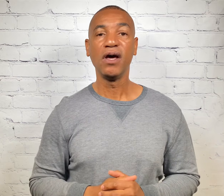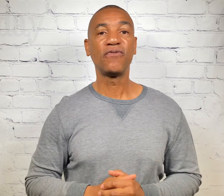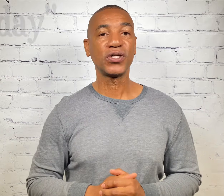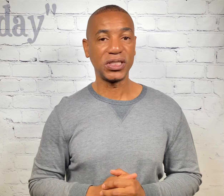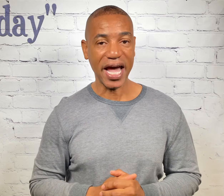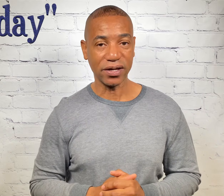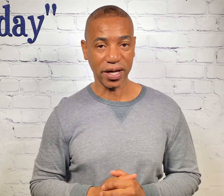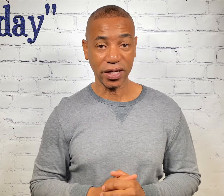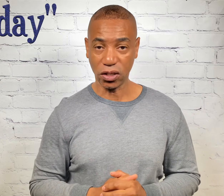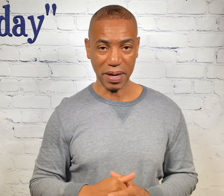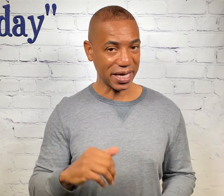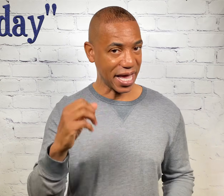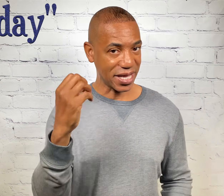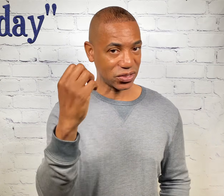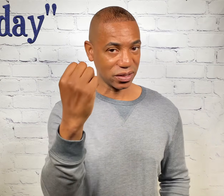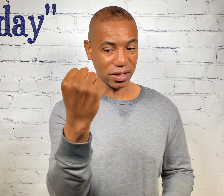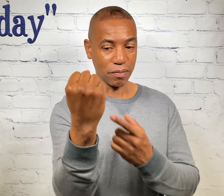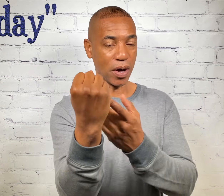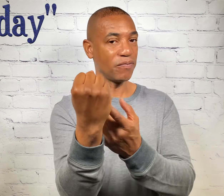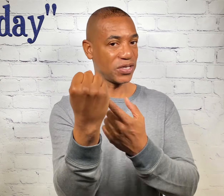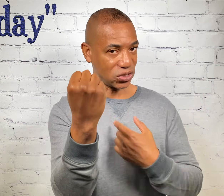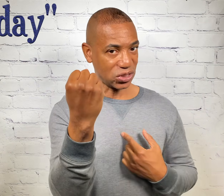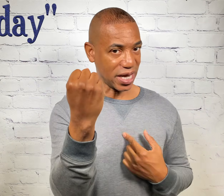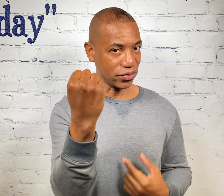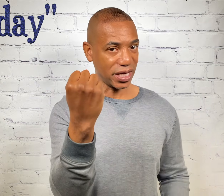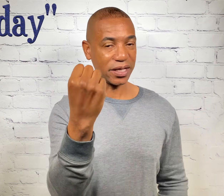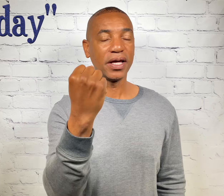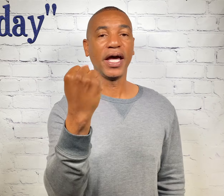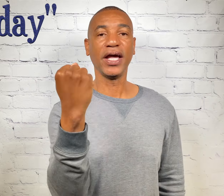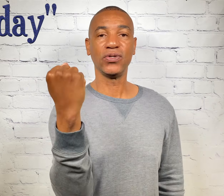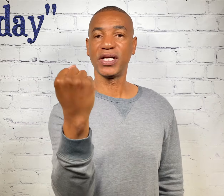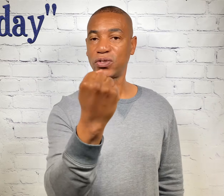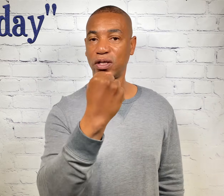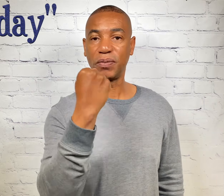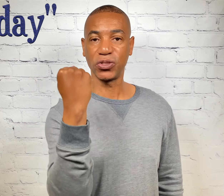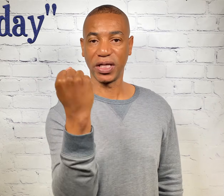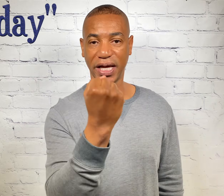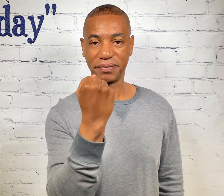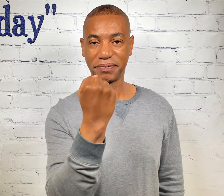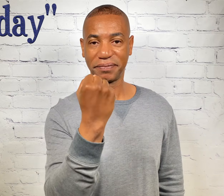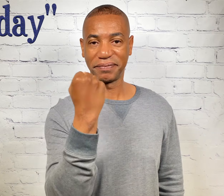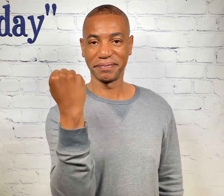For Saturday, you make an S, palm faces the signer again, and do that circular motion again.